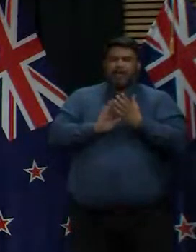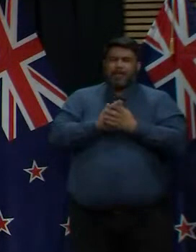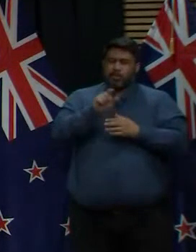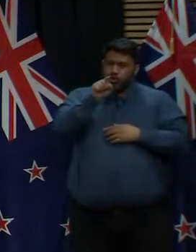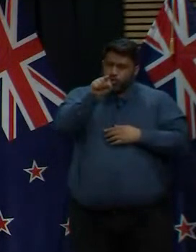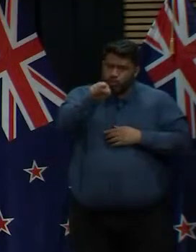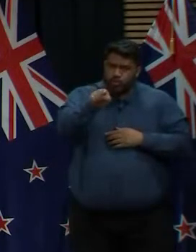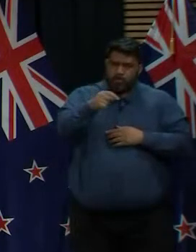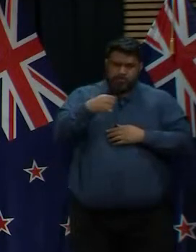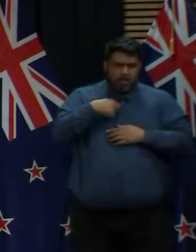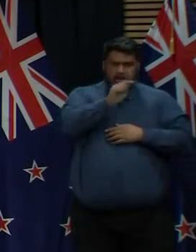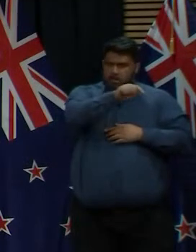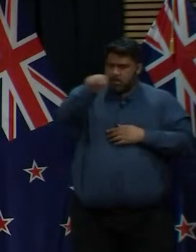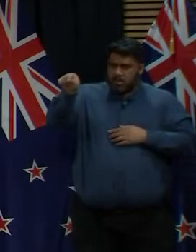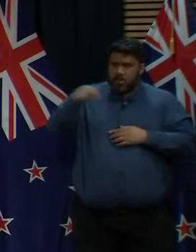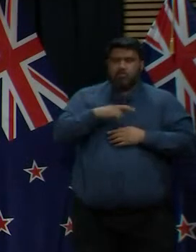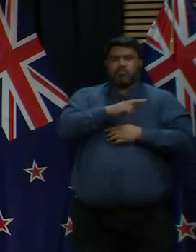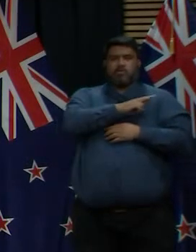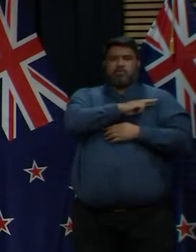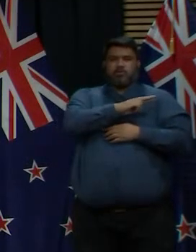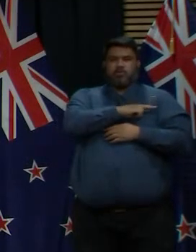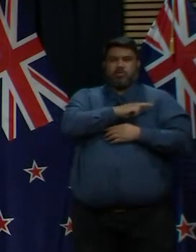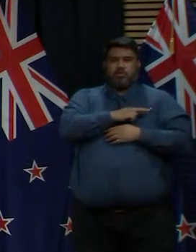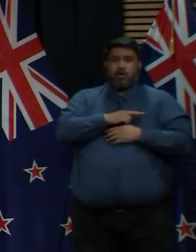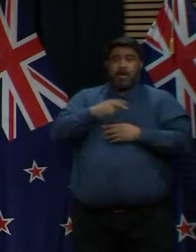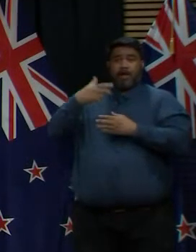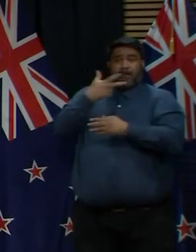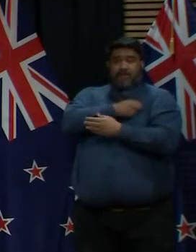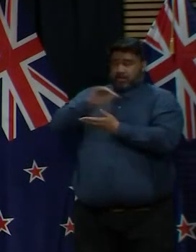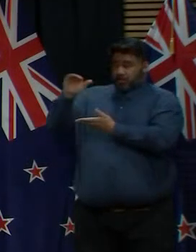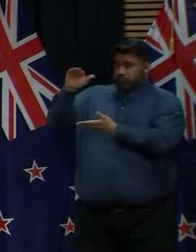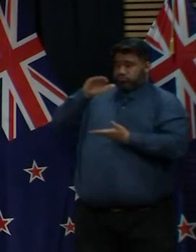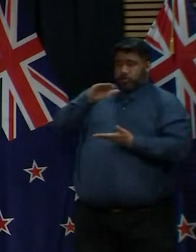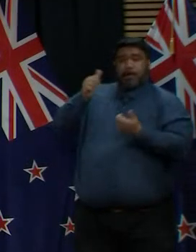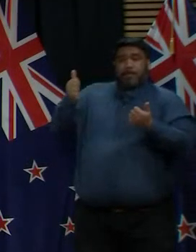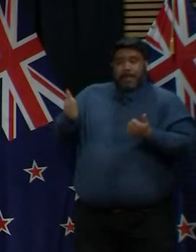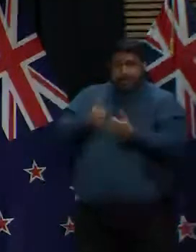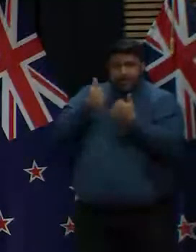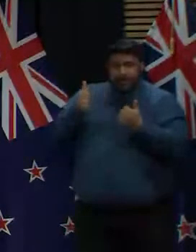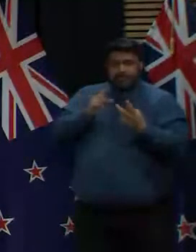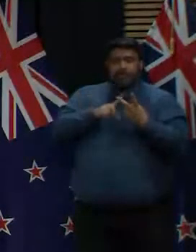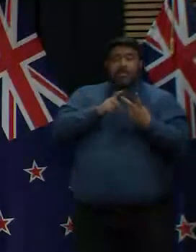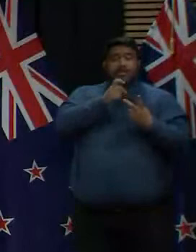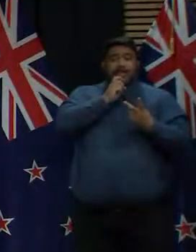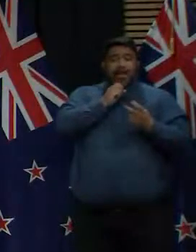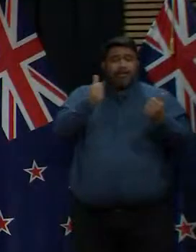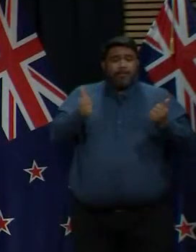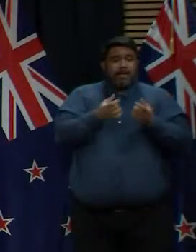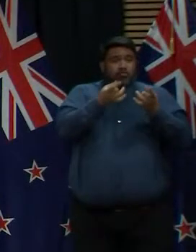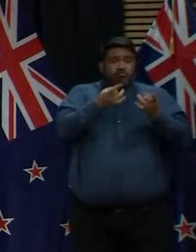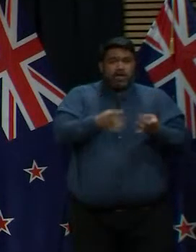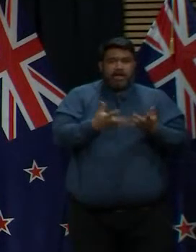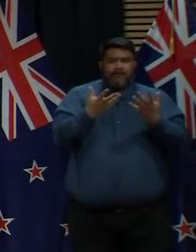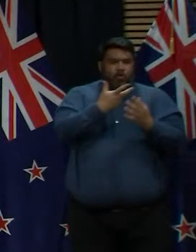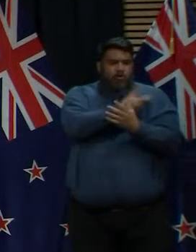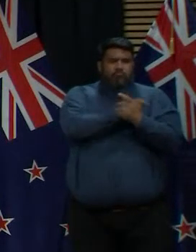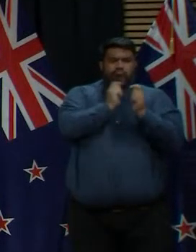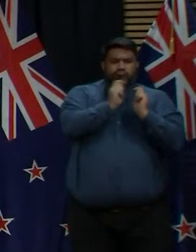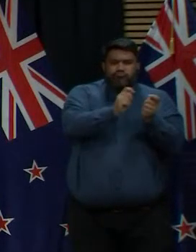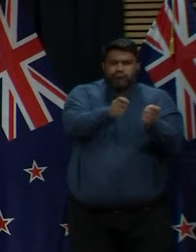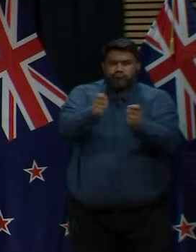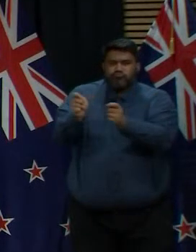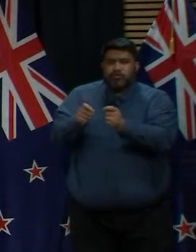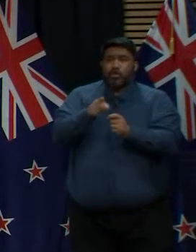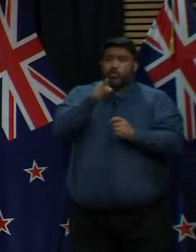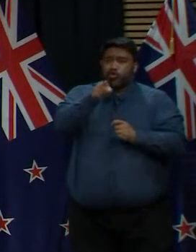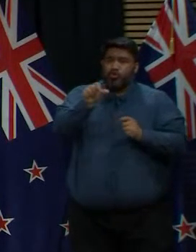We have the supply of vaccines we need. We have the workforce ready to do the job. So have that conversation with your whānau or